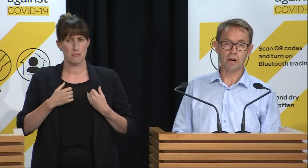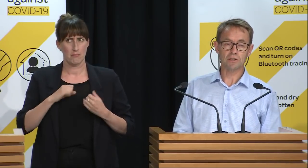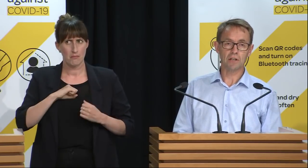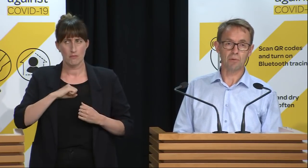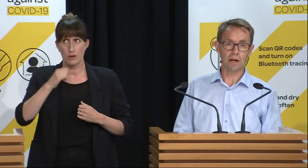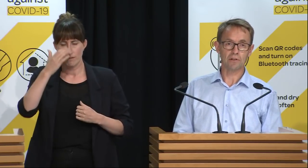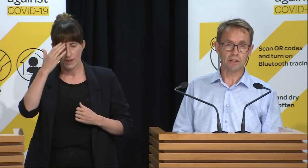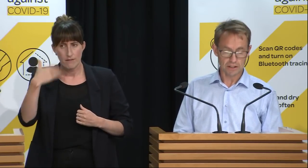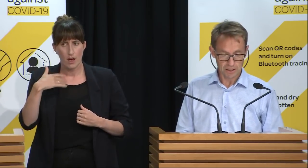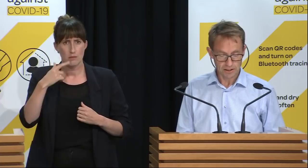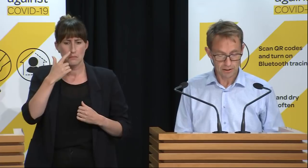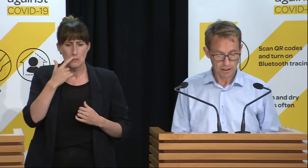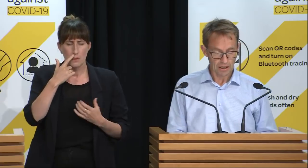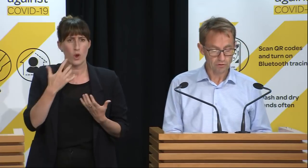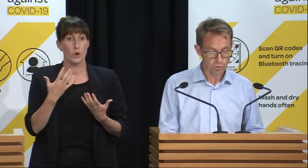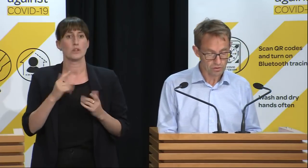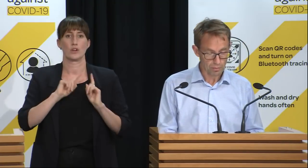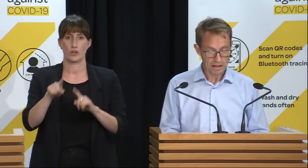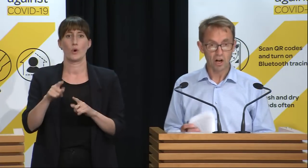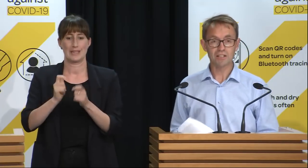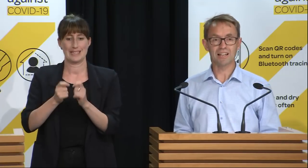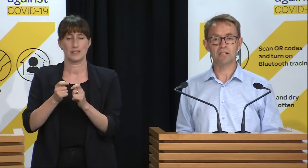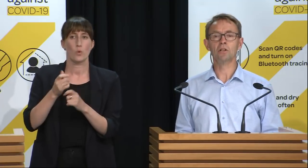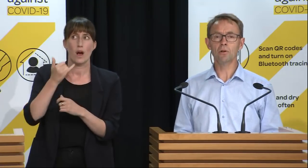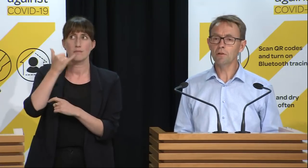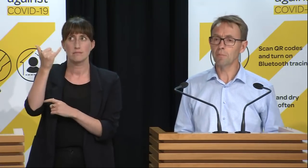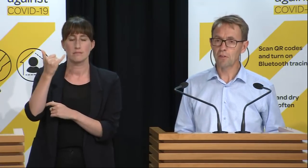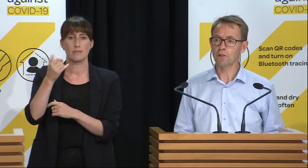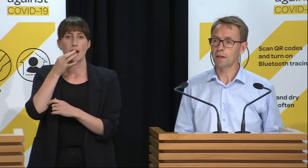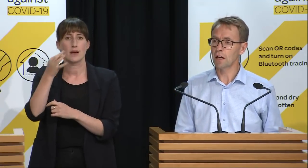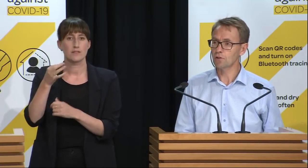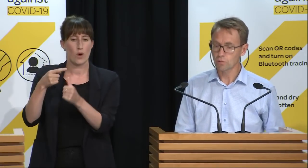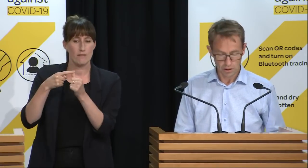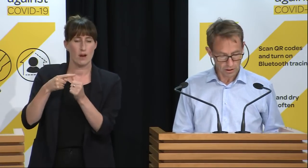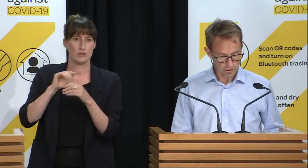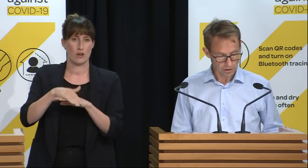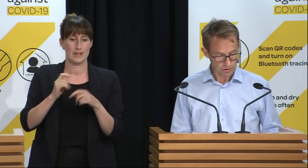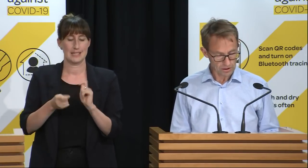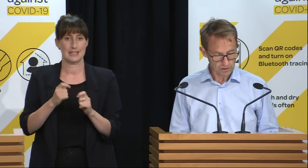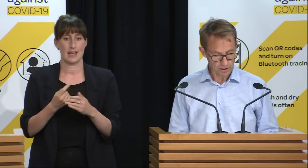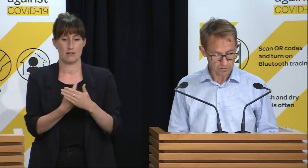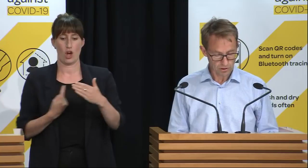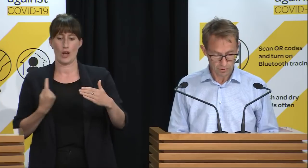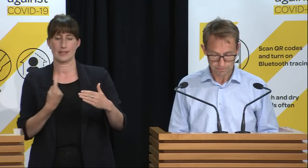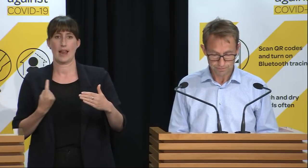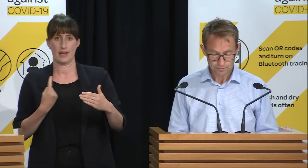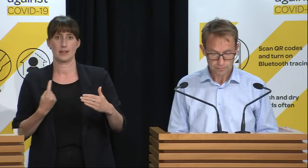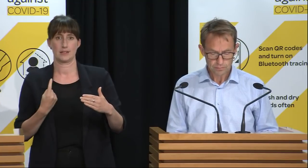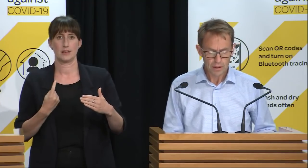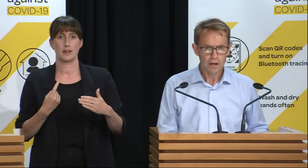seek advice around getting a test and, of course, remain isolated, including from others in their household, till they receive the test